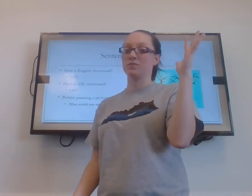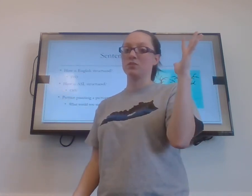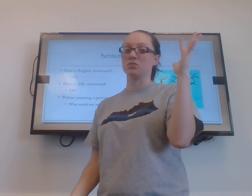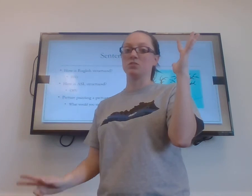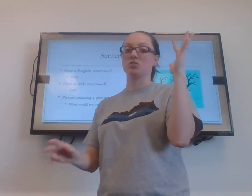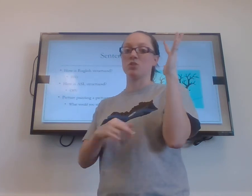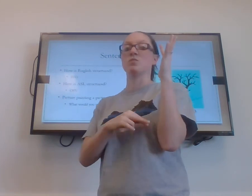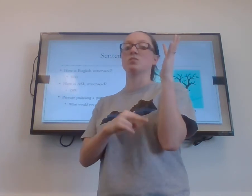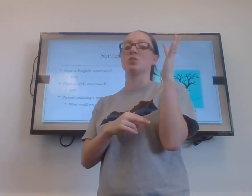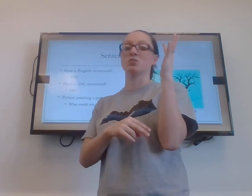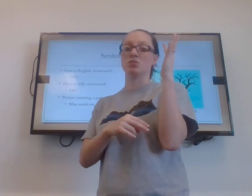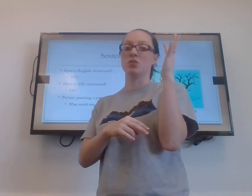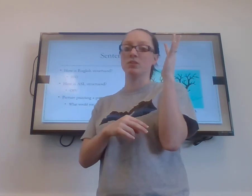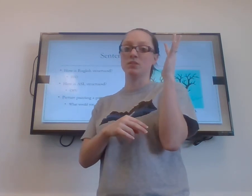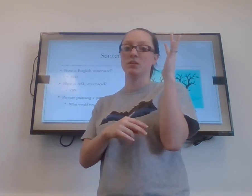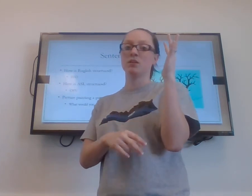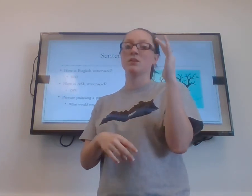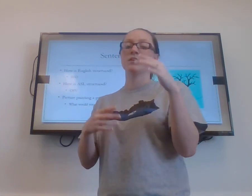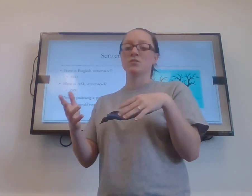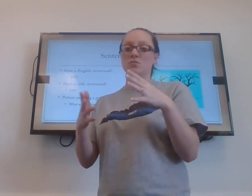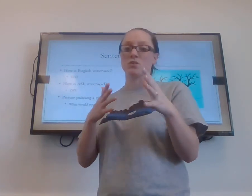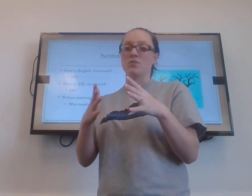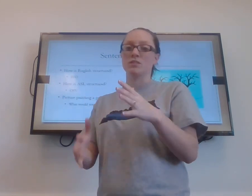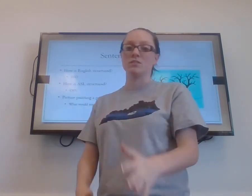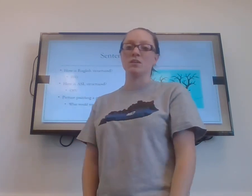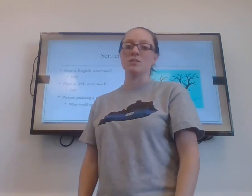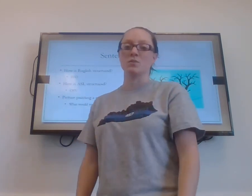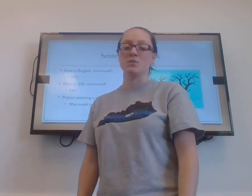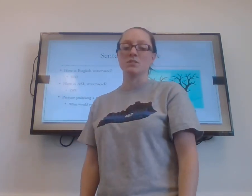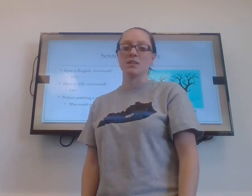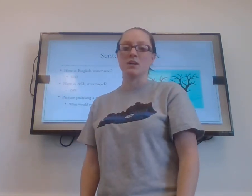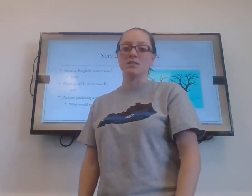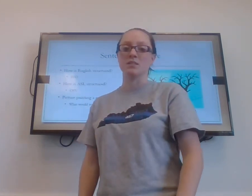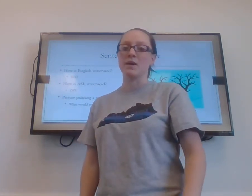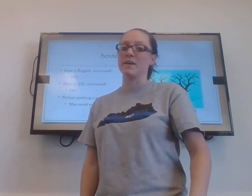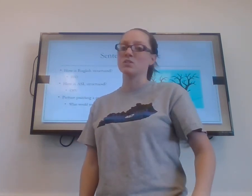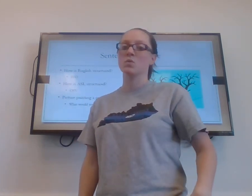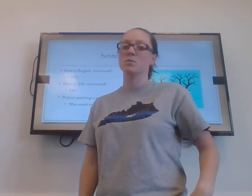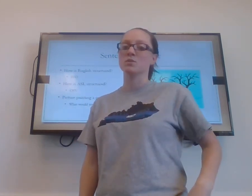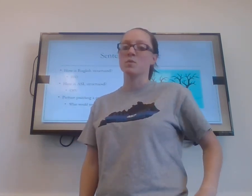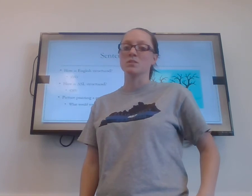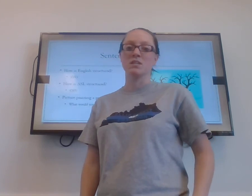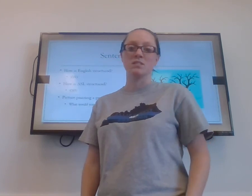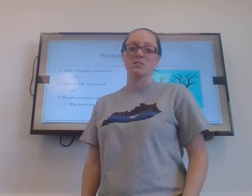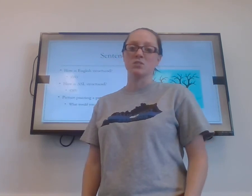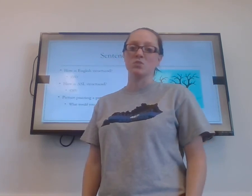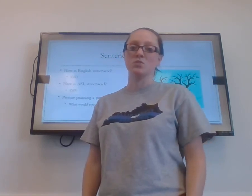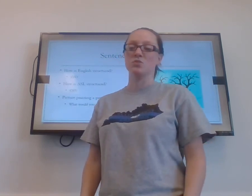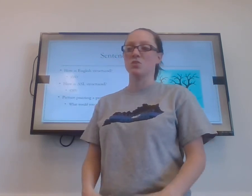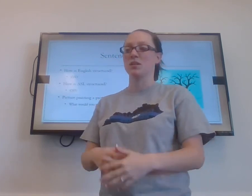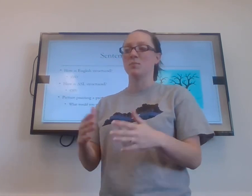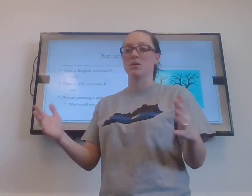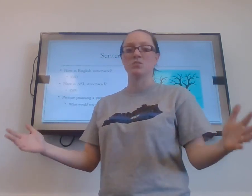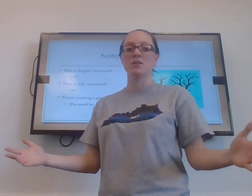first to show where the dog is going. So it's almost like that concept. Now that's only with small sentences. As soon as you start getting bigger